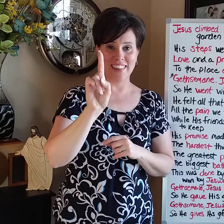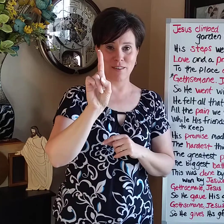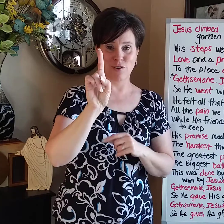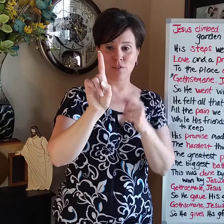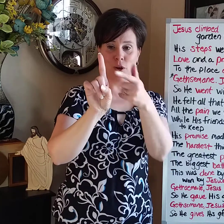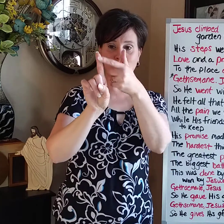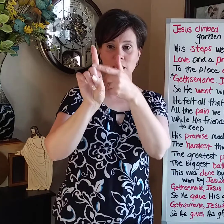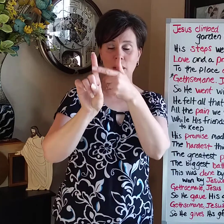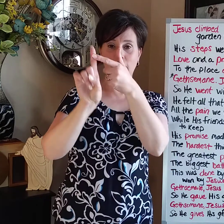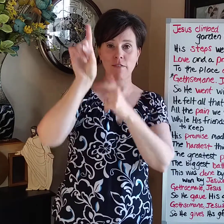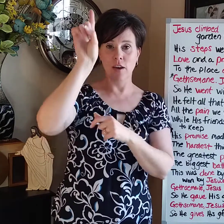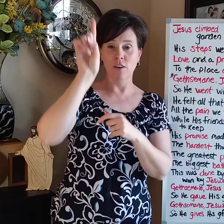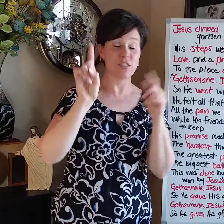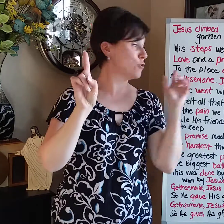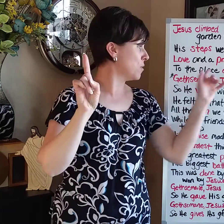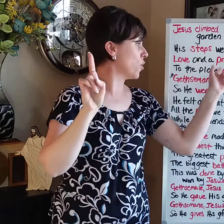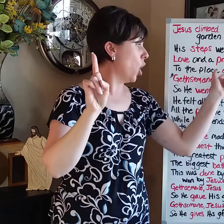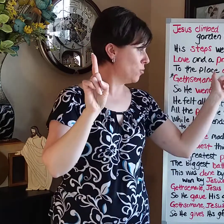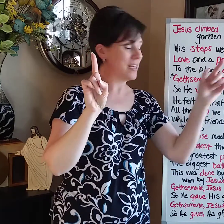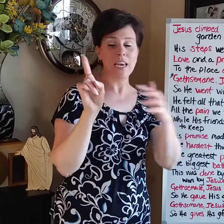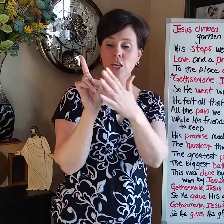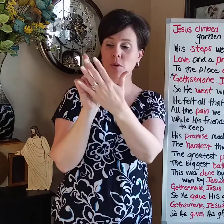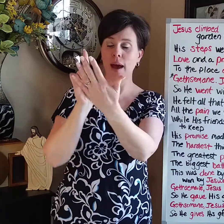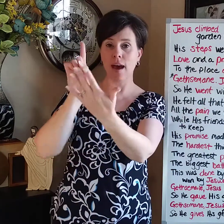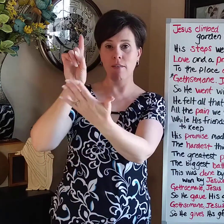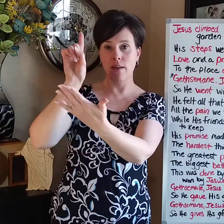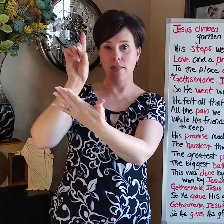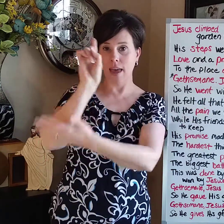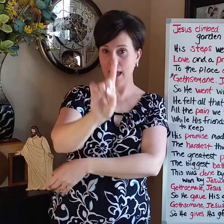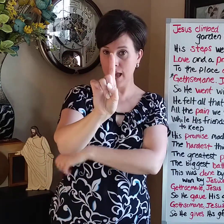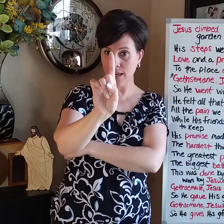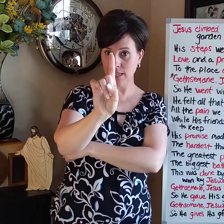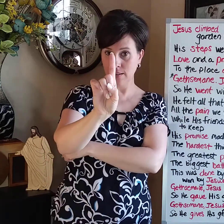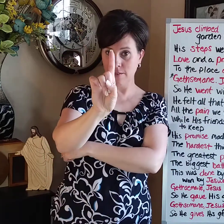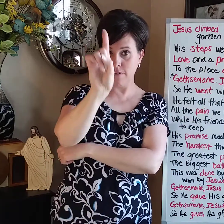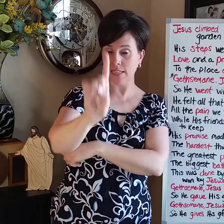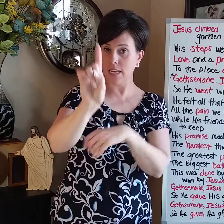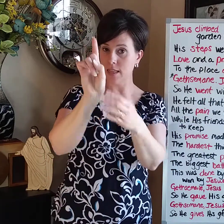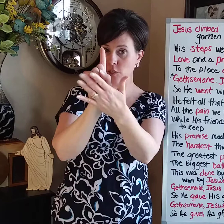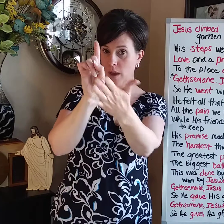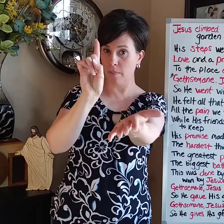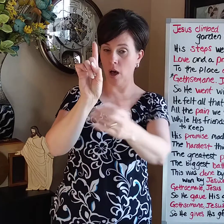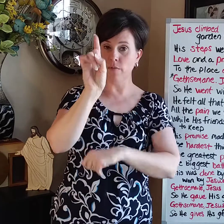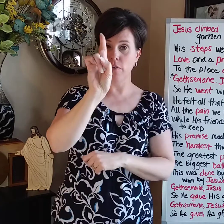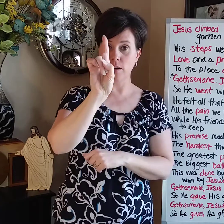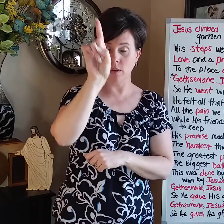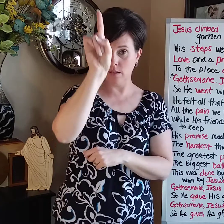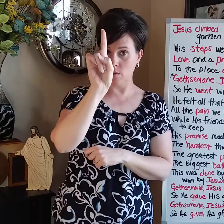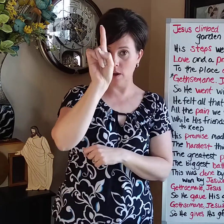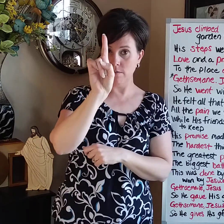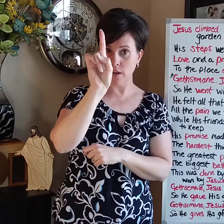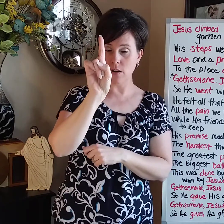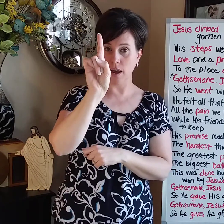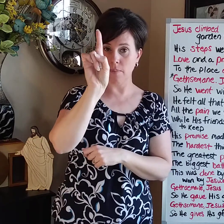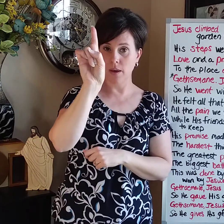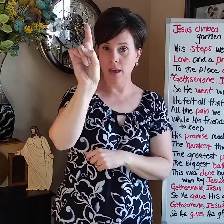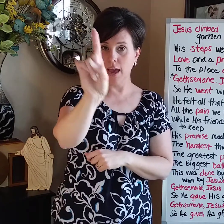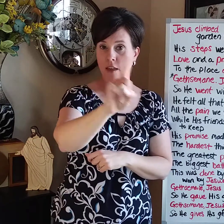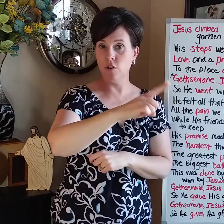language for lonely. You have, or excuse me, for only, you have the hand facing this way, palm front with the one finger up, and then you